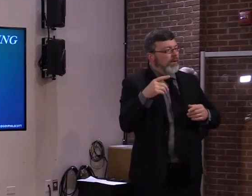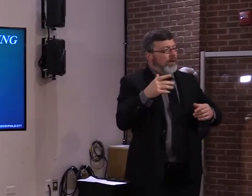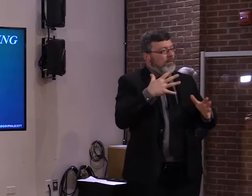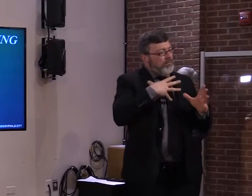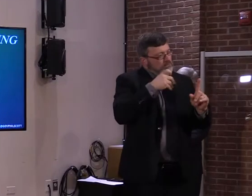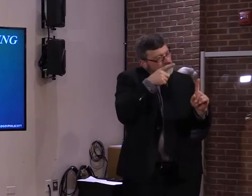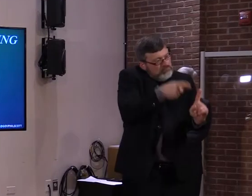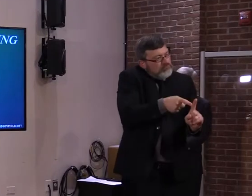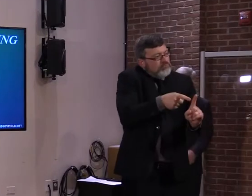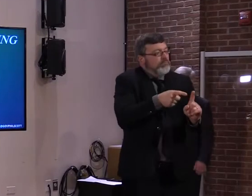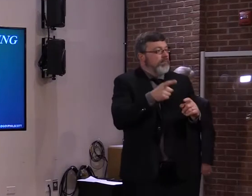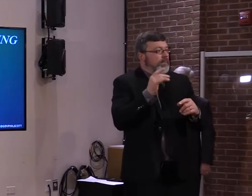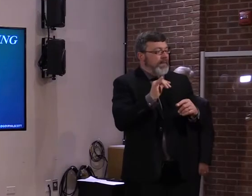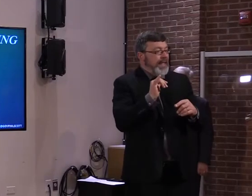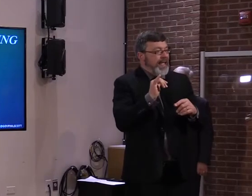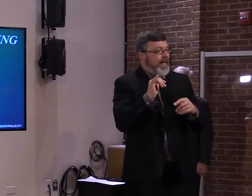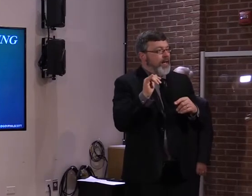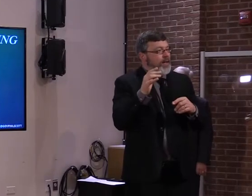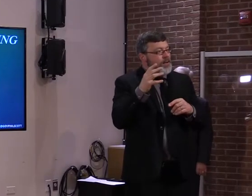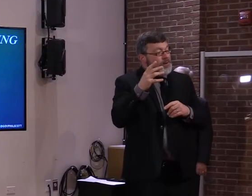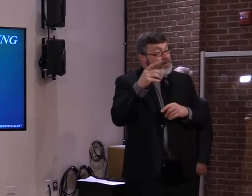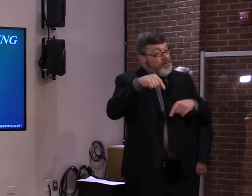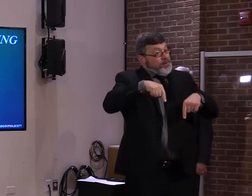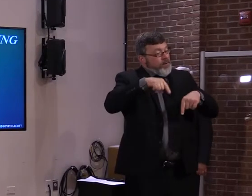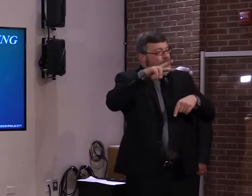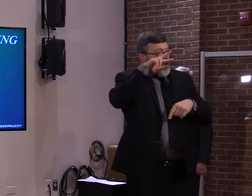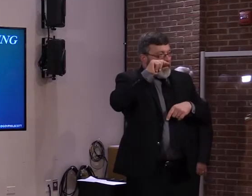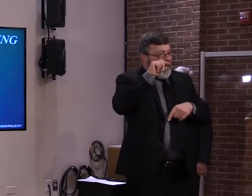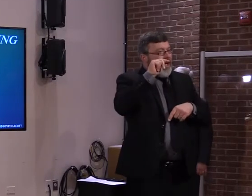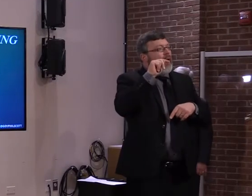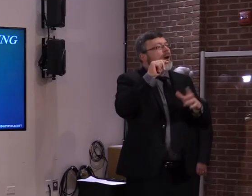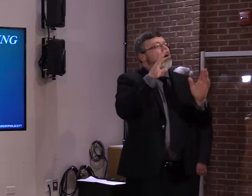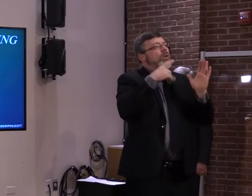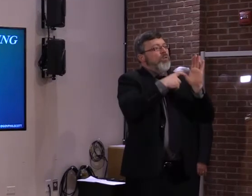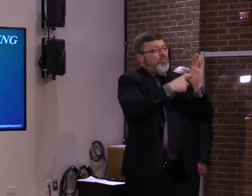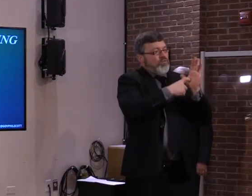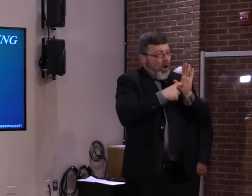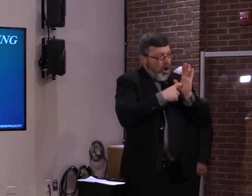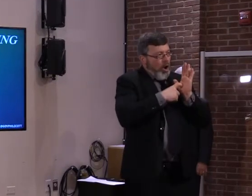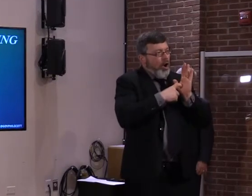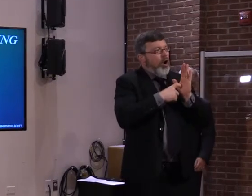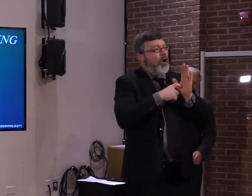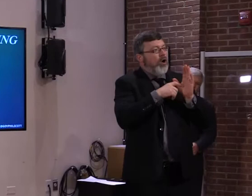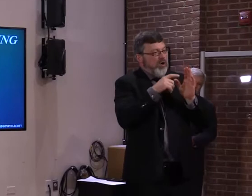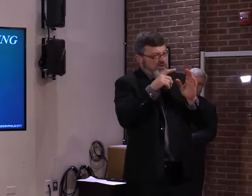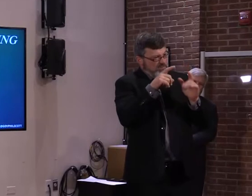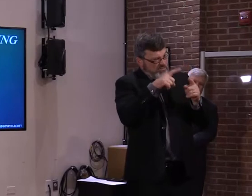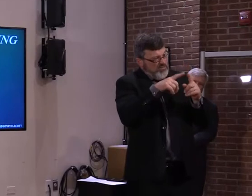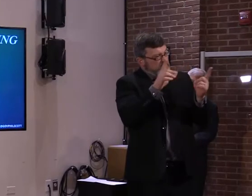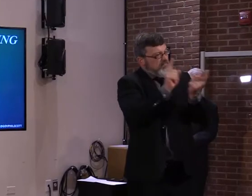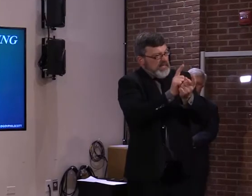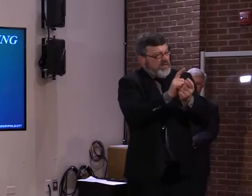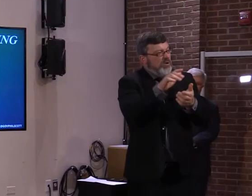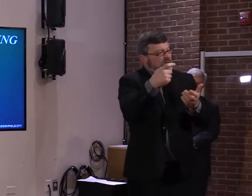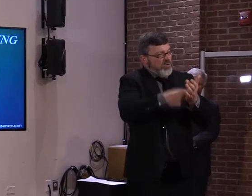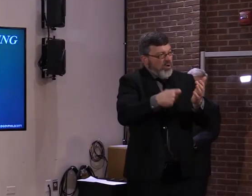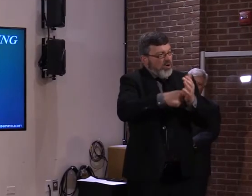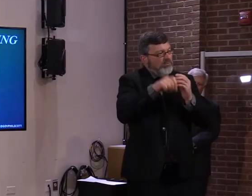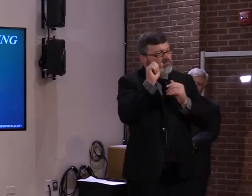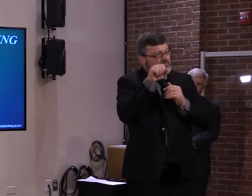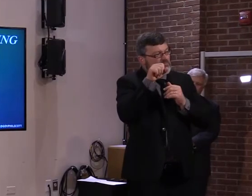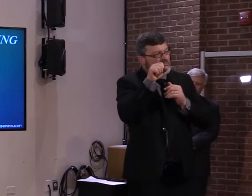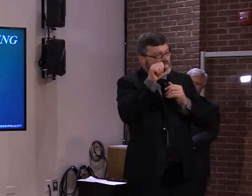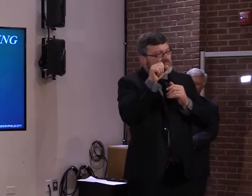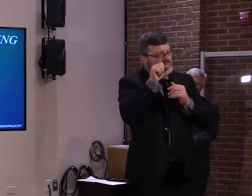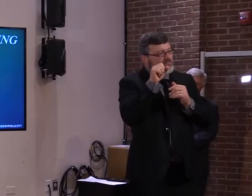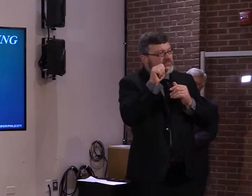required commercial insurers to cover the cost of testing before the federal government acted, and before that was enacted in federal legislation.